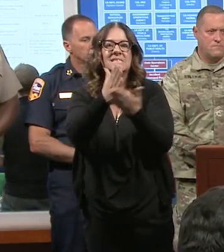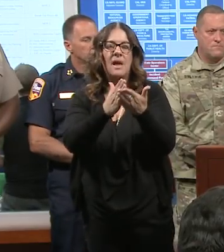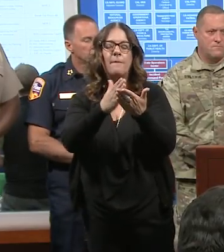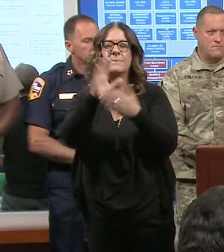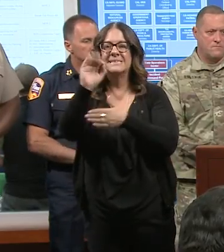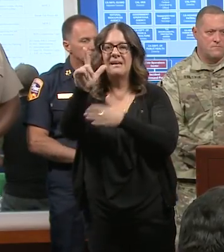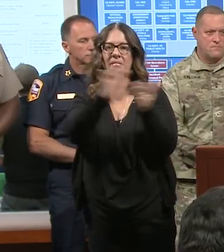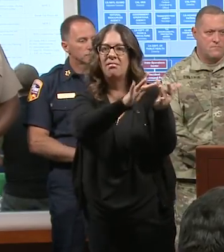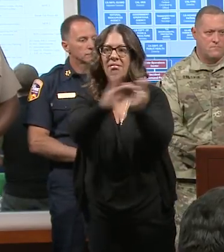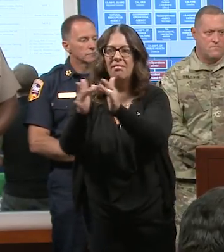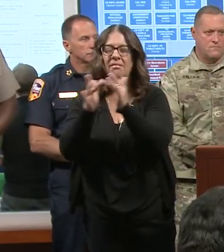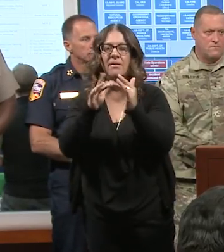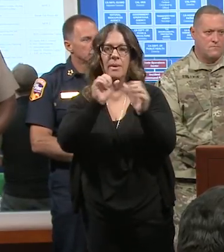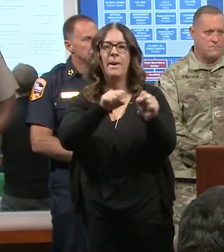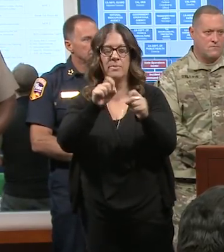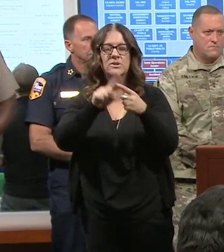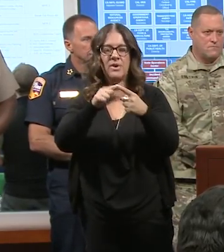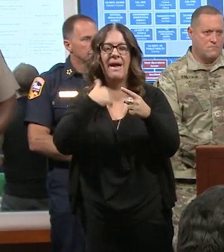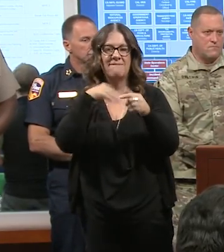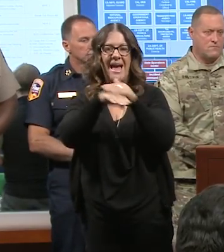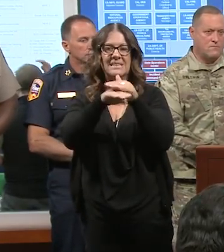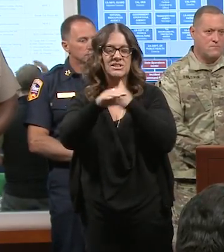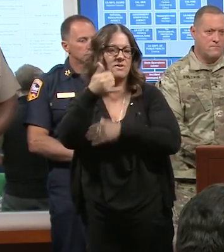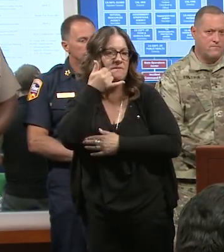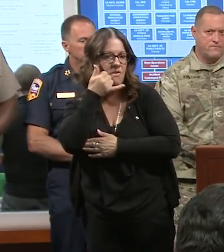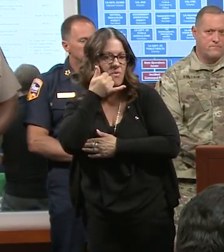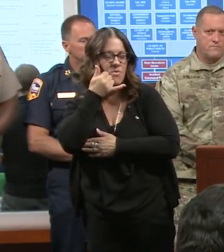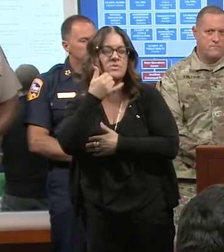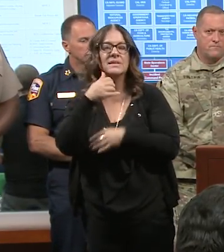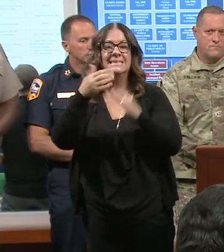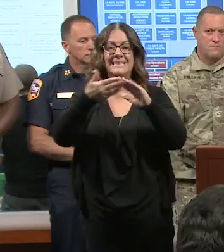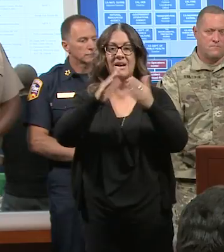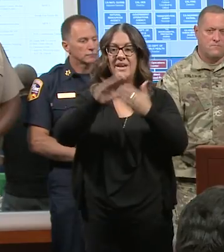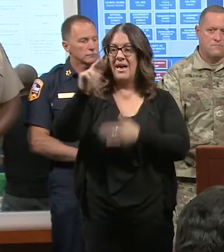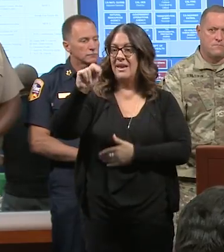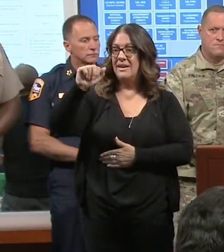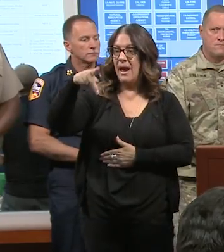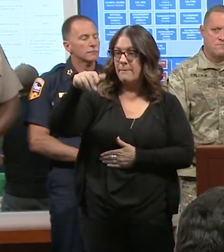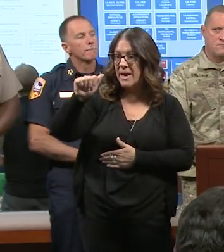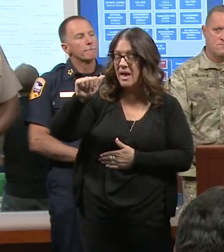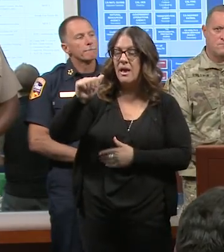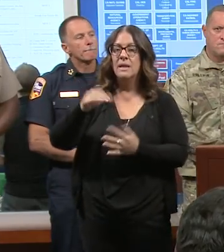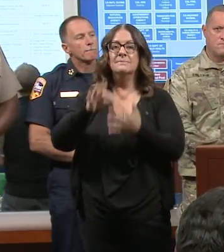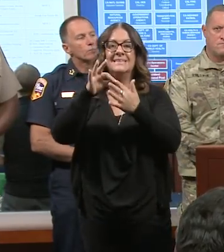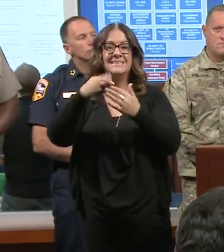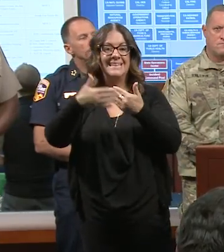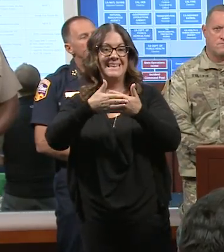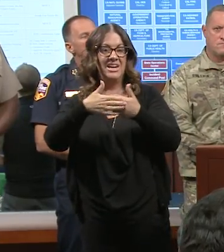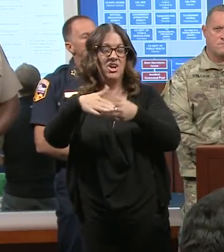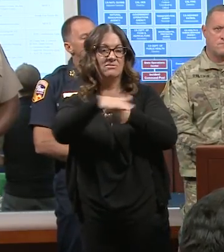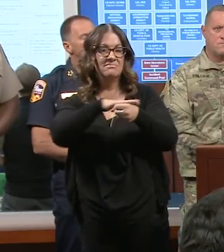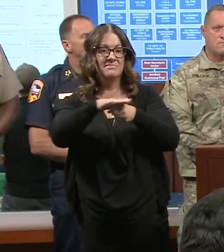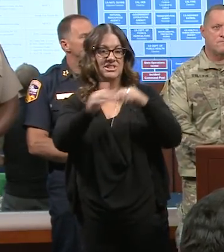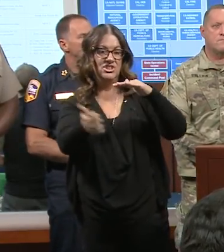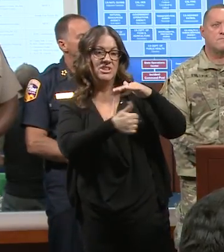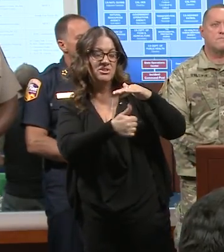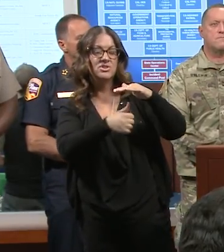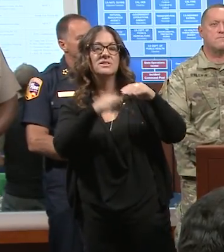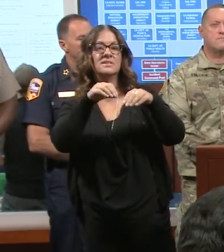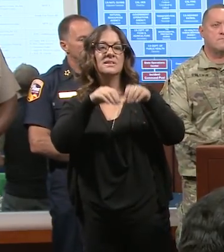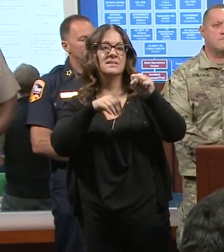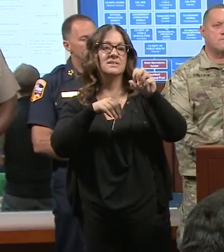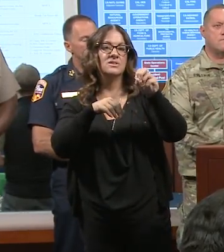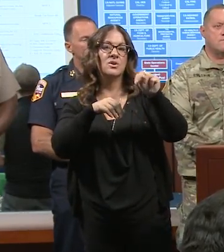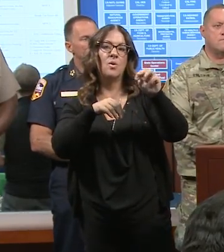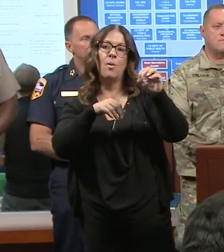particularly in downtown Napa and in some of the areas around the shelters in Sonoma County. As well,